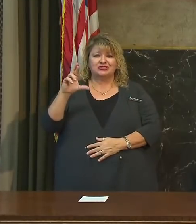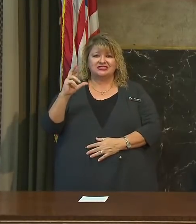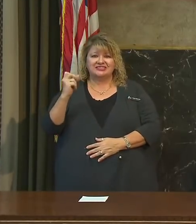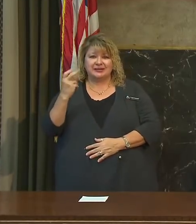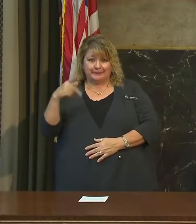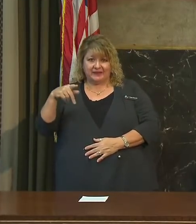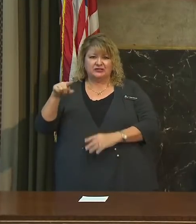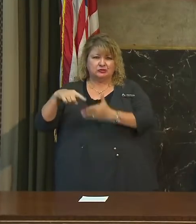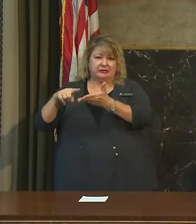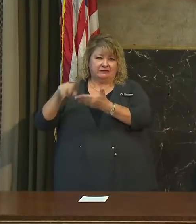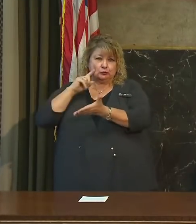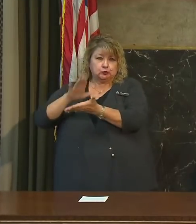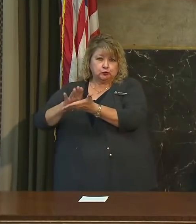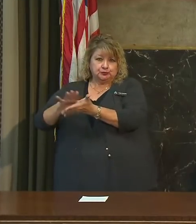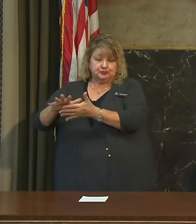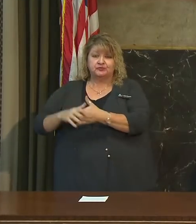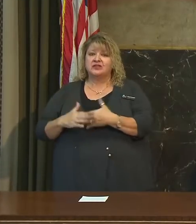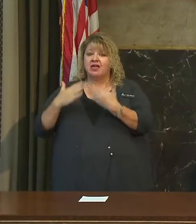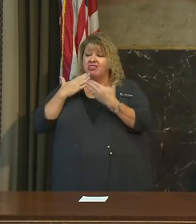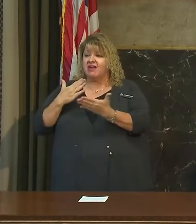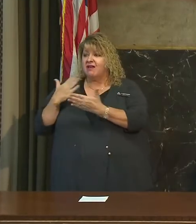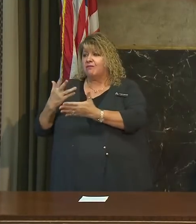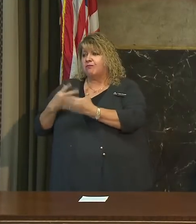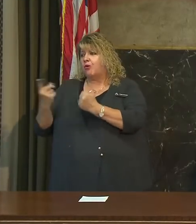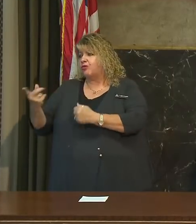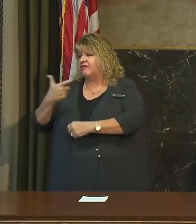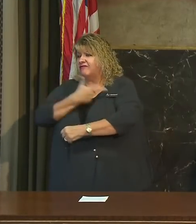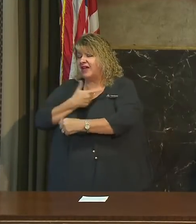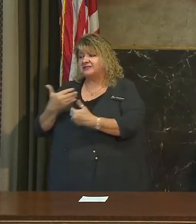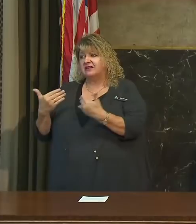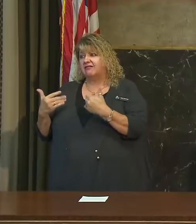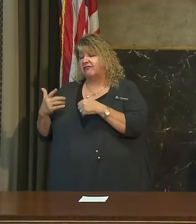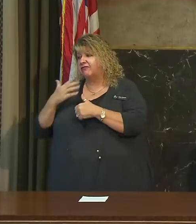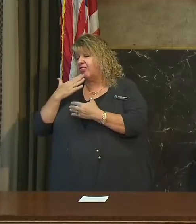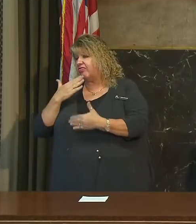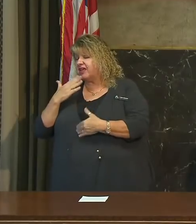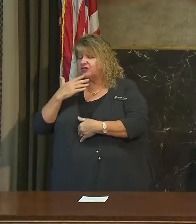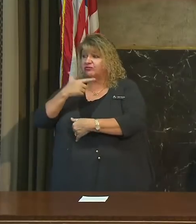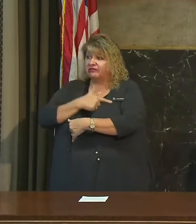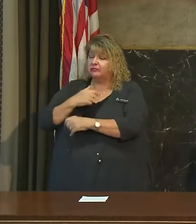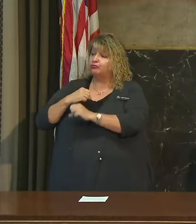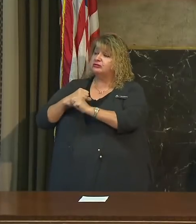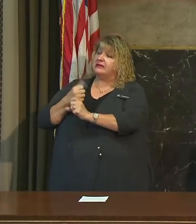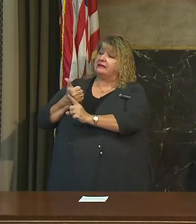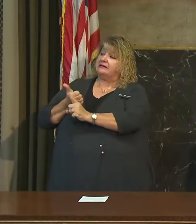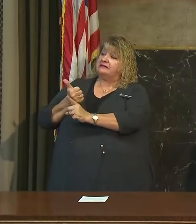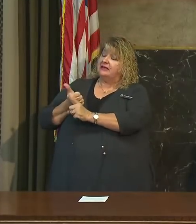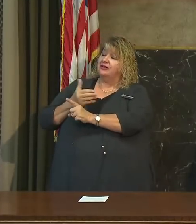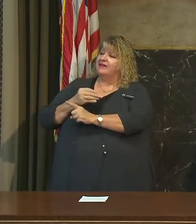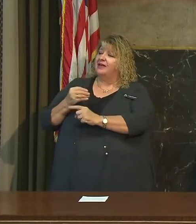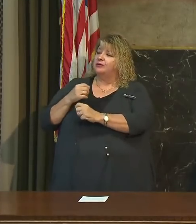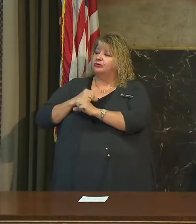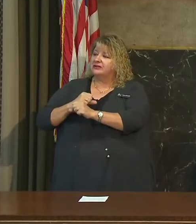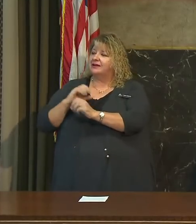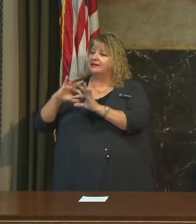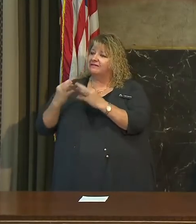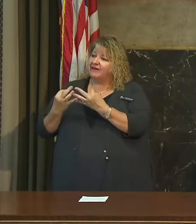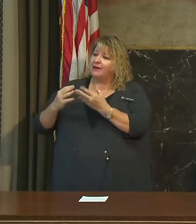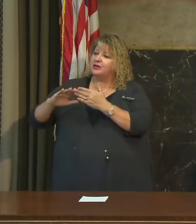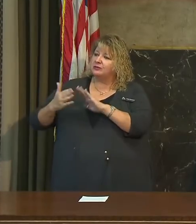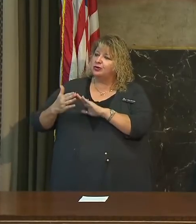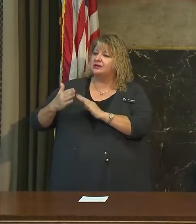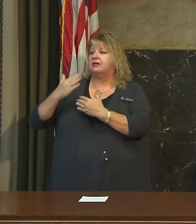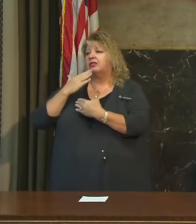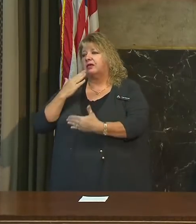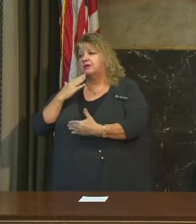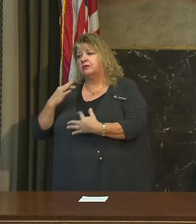I thank them both for being vaccinated, first of all, to protecting themselves and their families and their communities, and